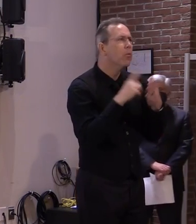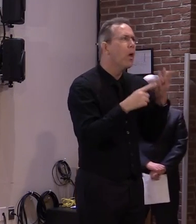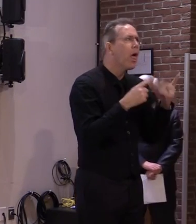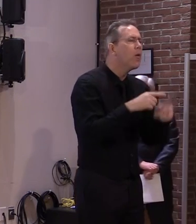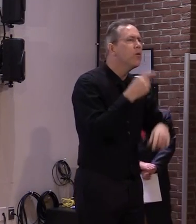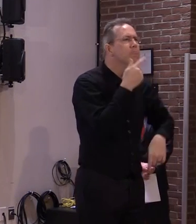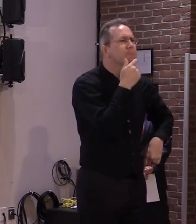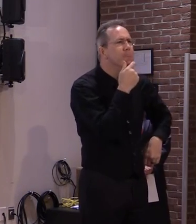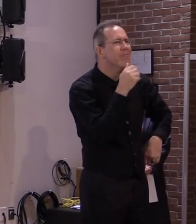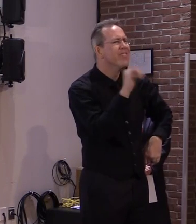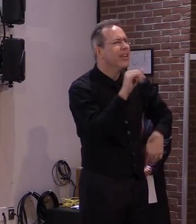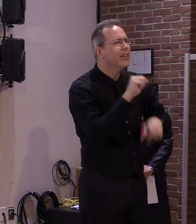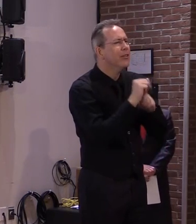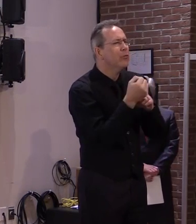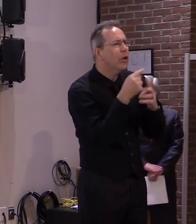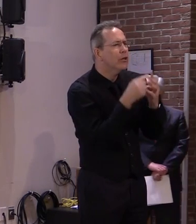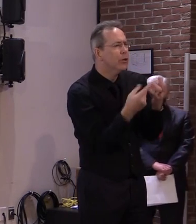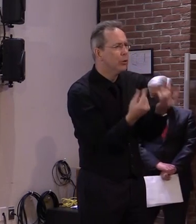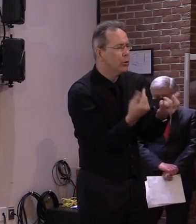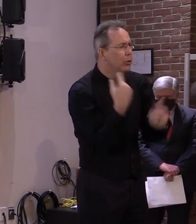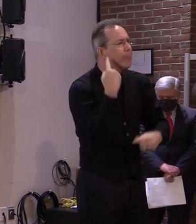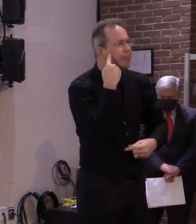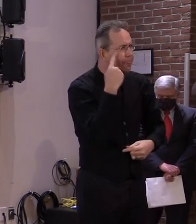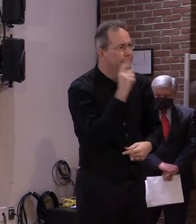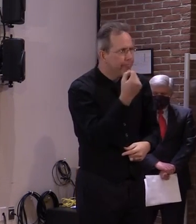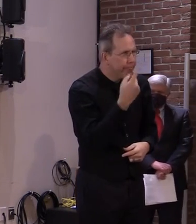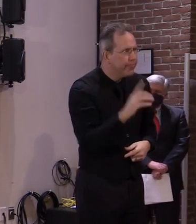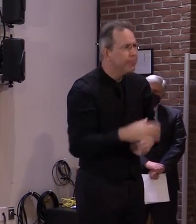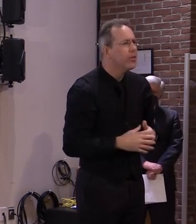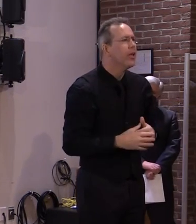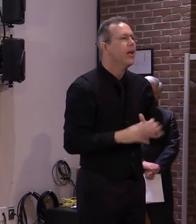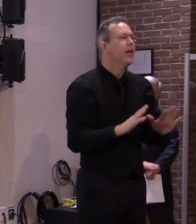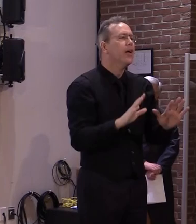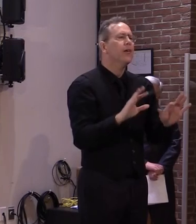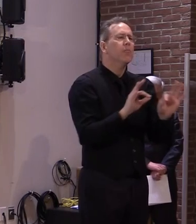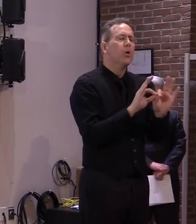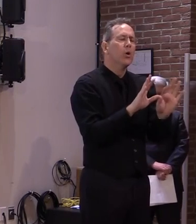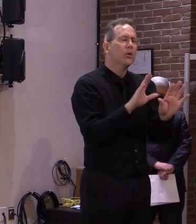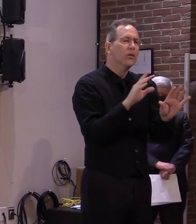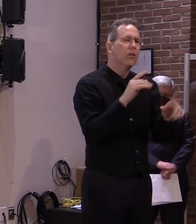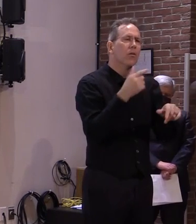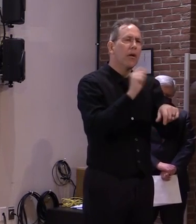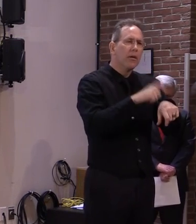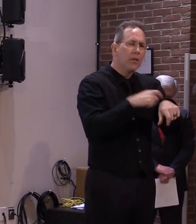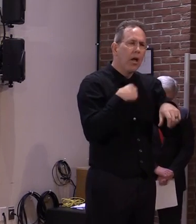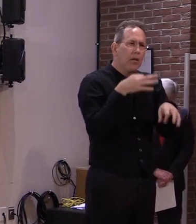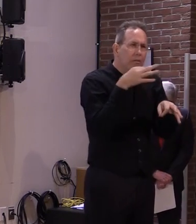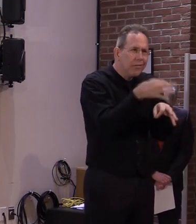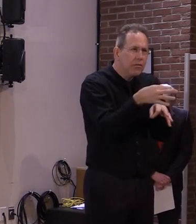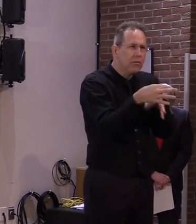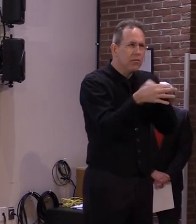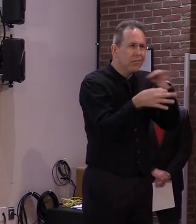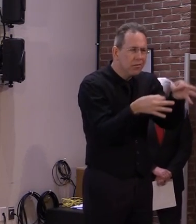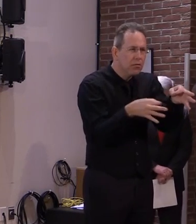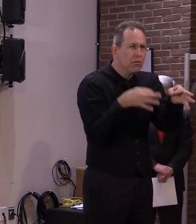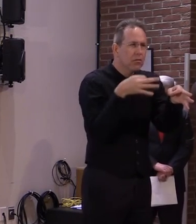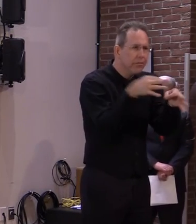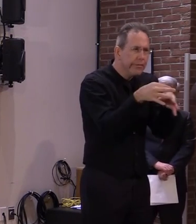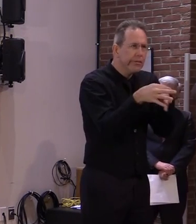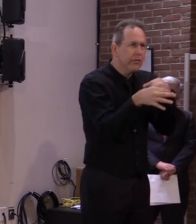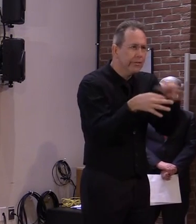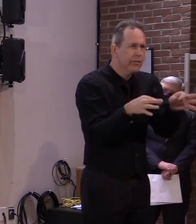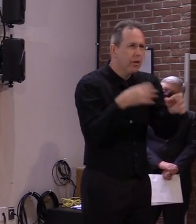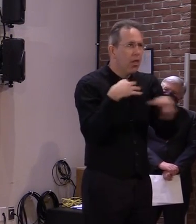the spigot. But as we said last week, we're taking a methodical step-by-step approach and hope to have